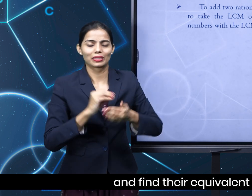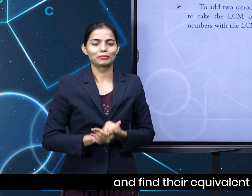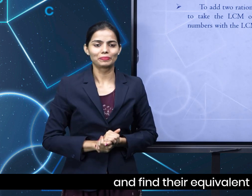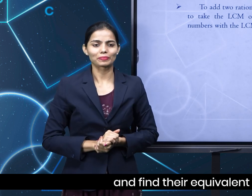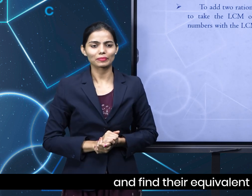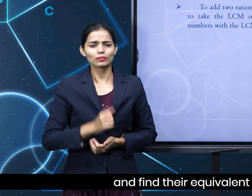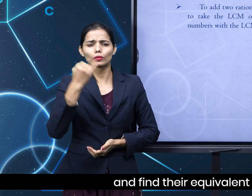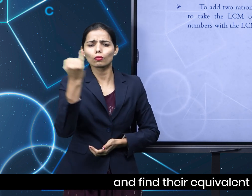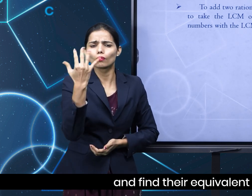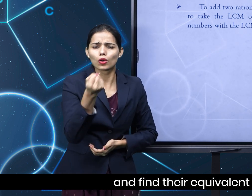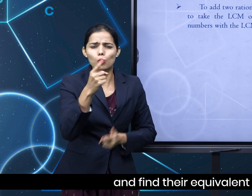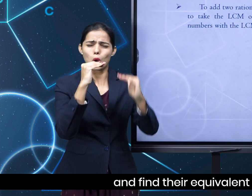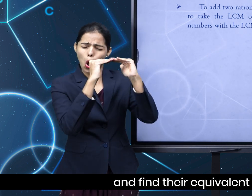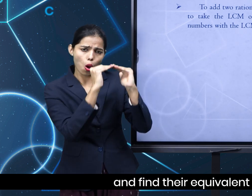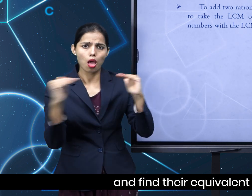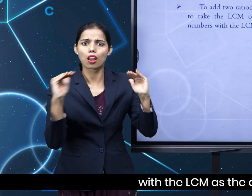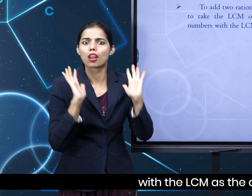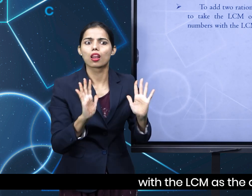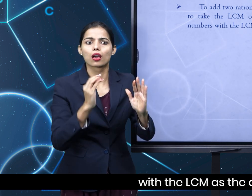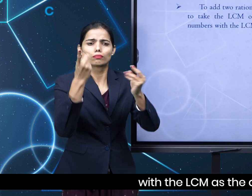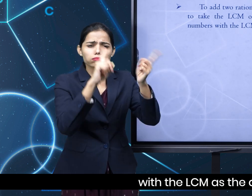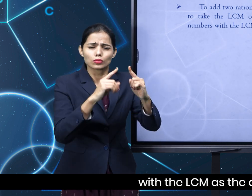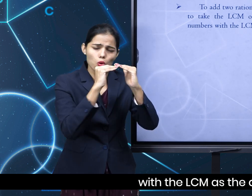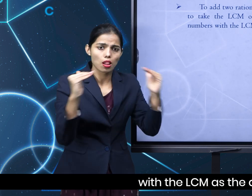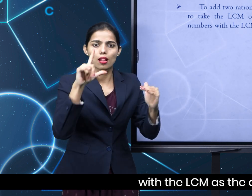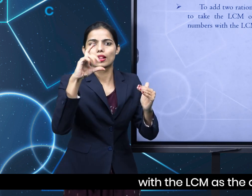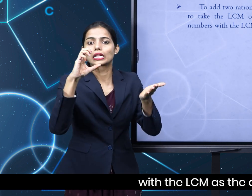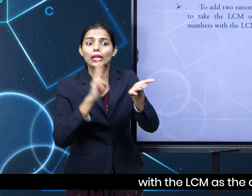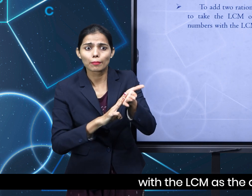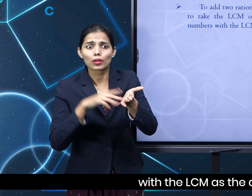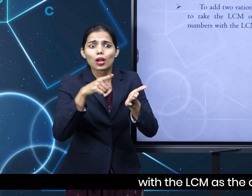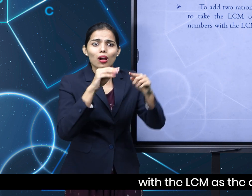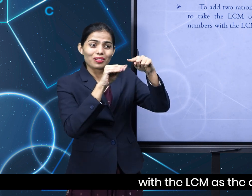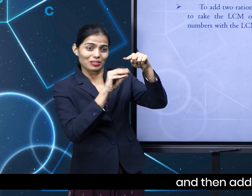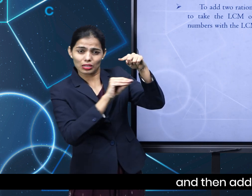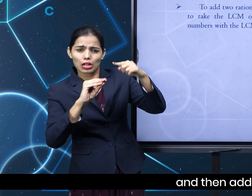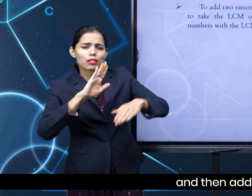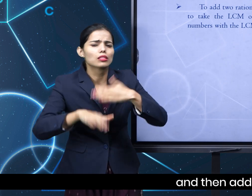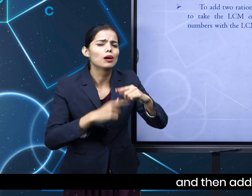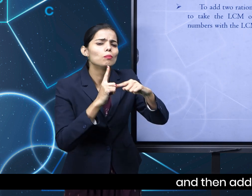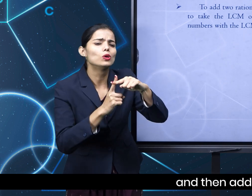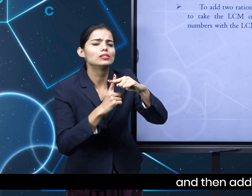their equivalent rational numbers with the LCM as the denominator and then add them.